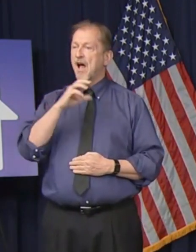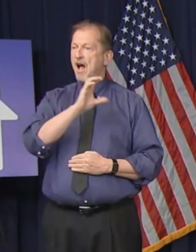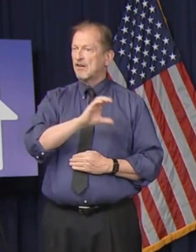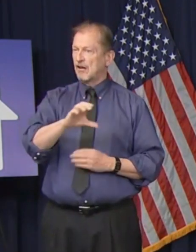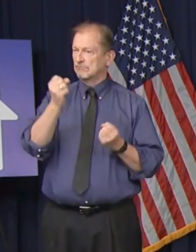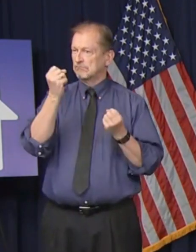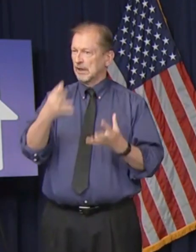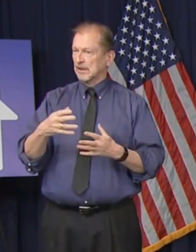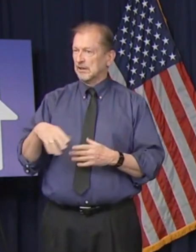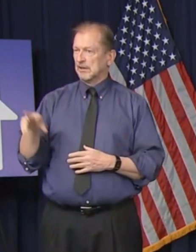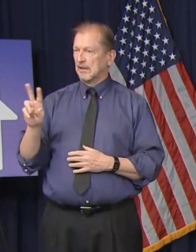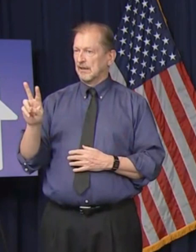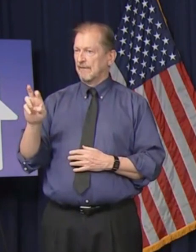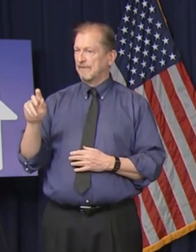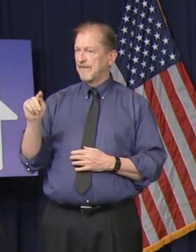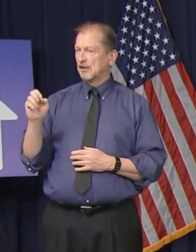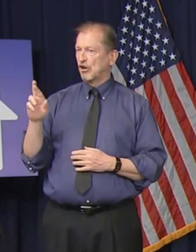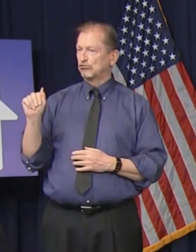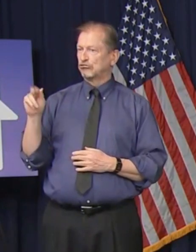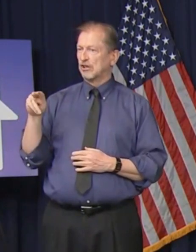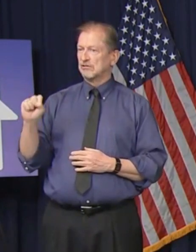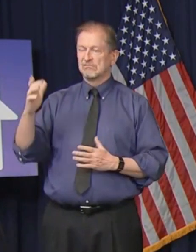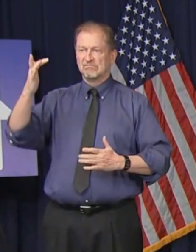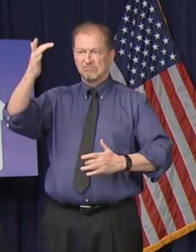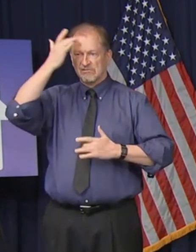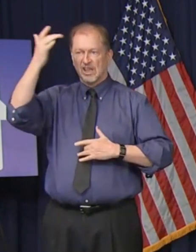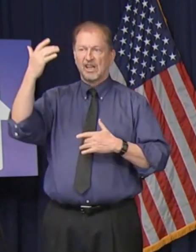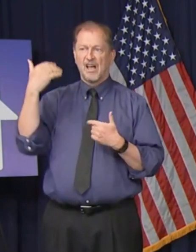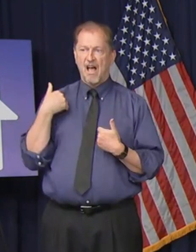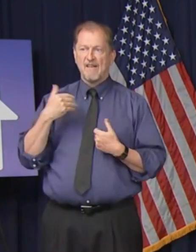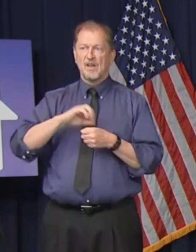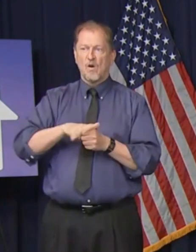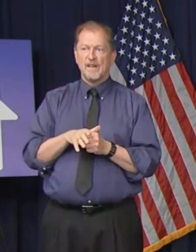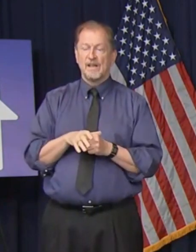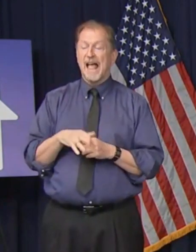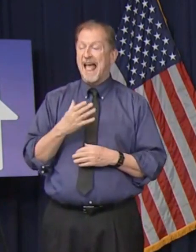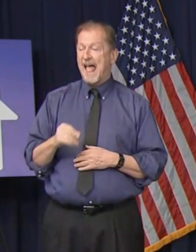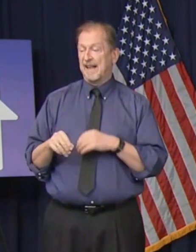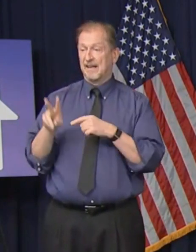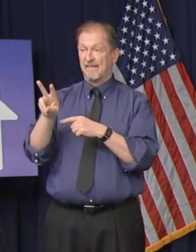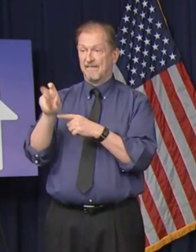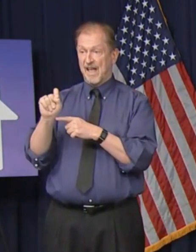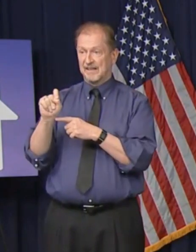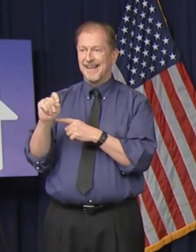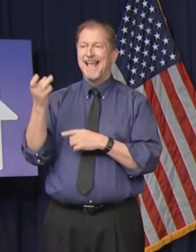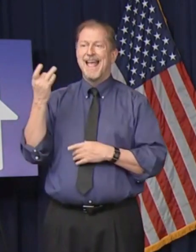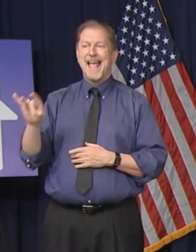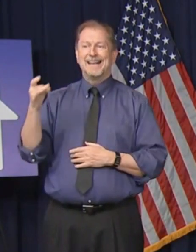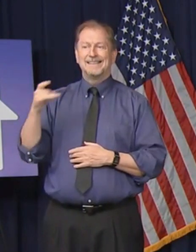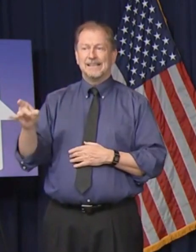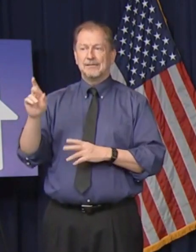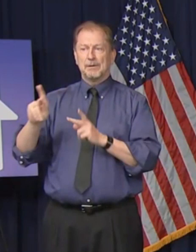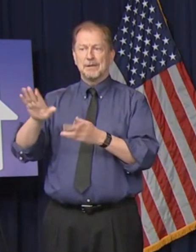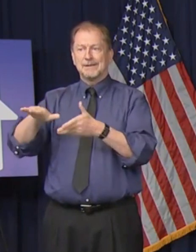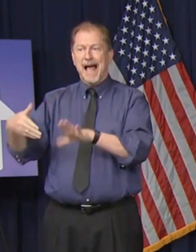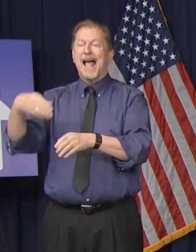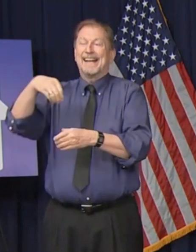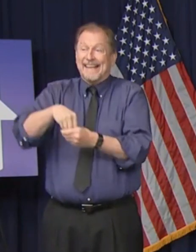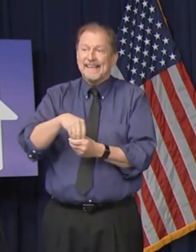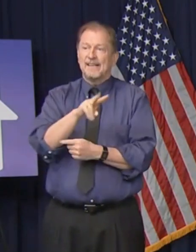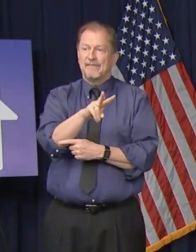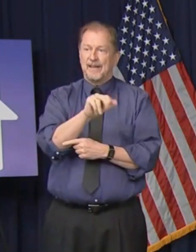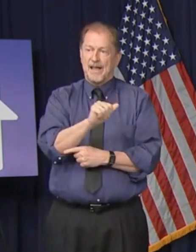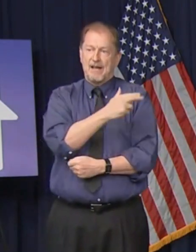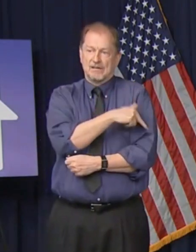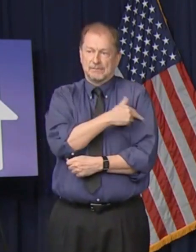Illinois have tested positive for COVID-19, and at least 18 have died in VA care. Have you been in touch with the U.S.